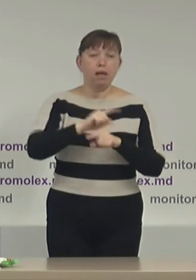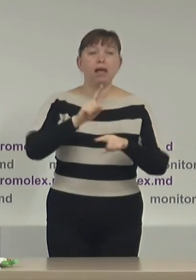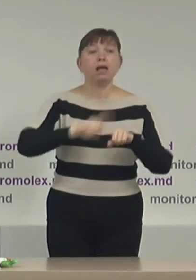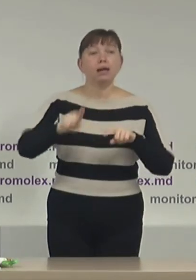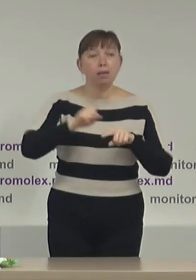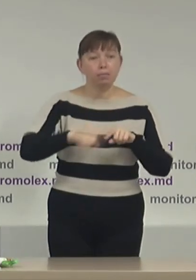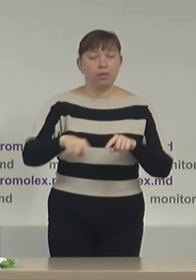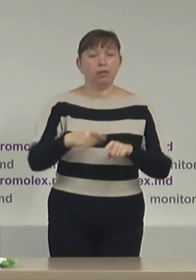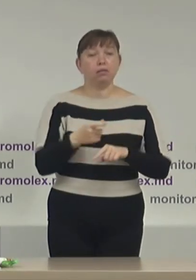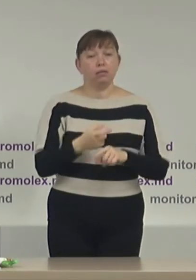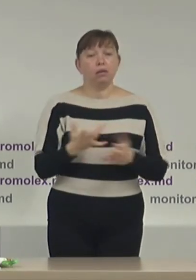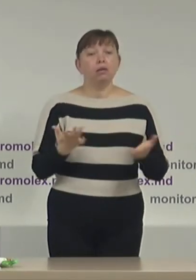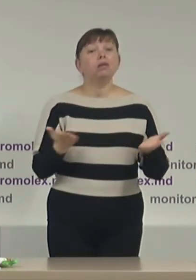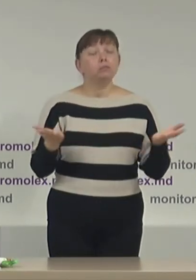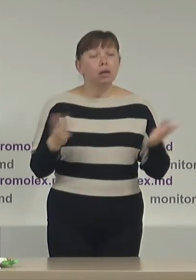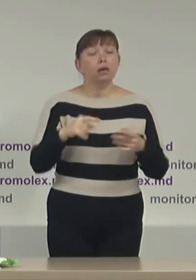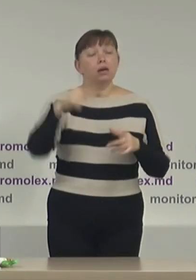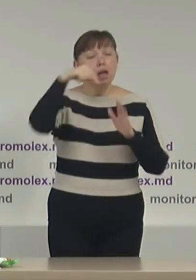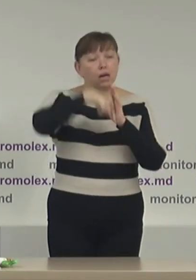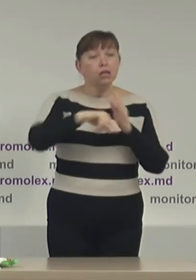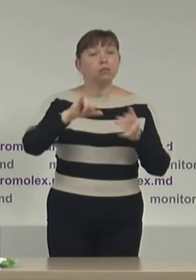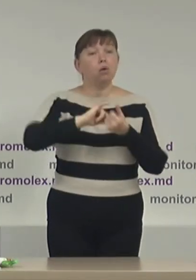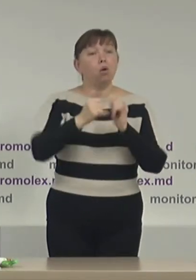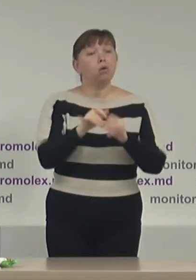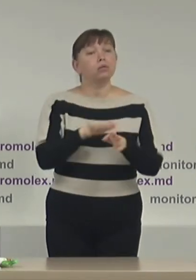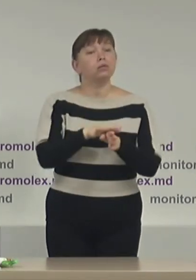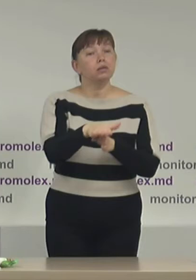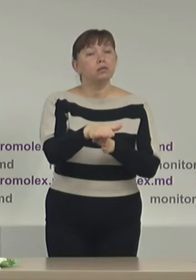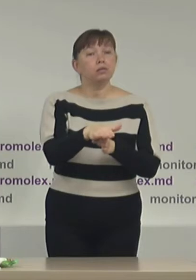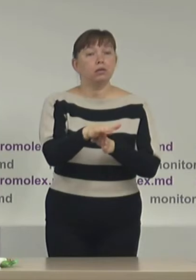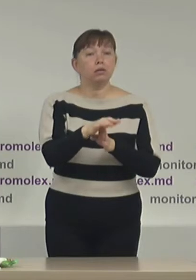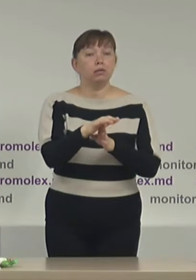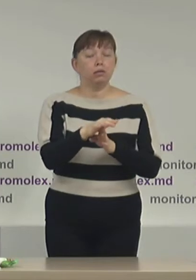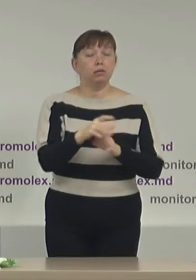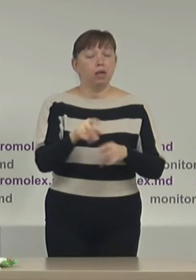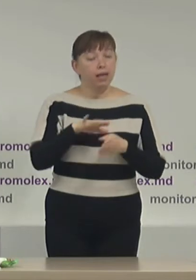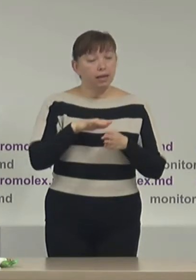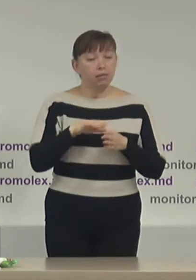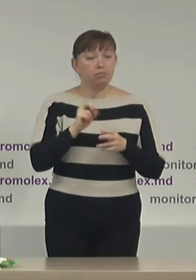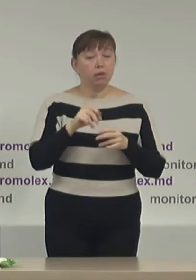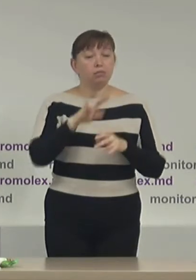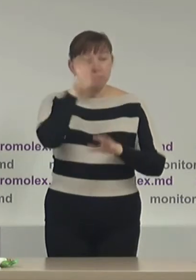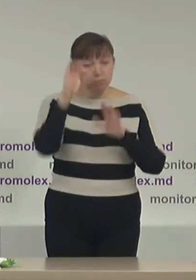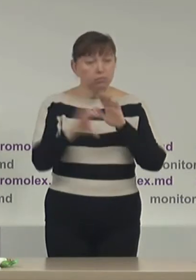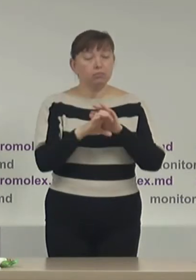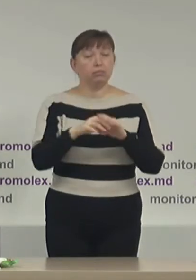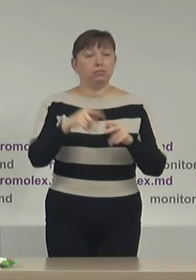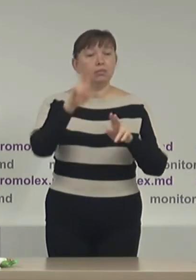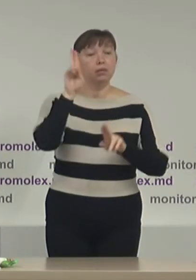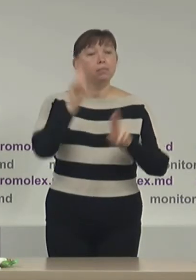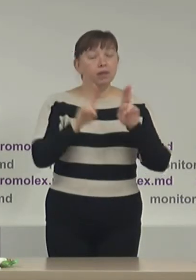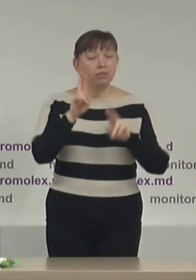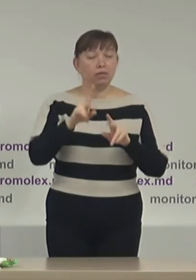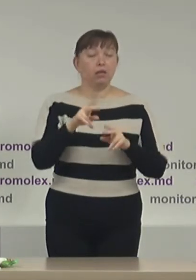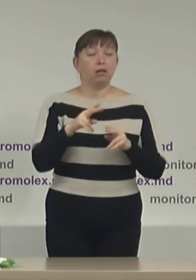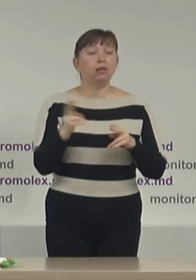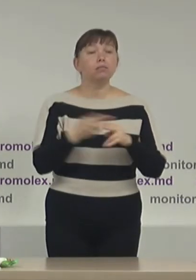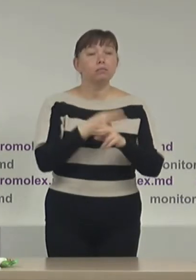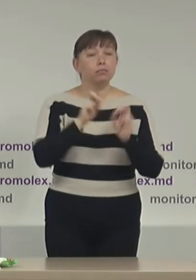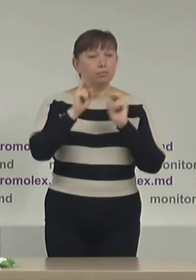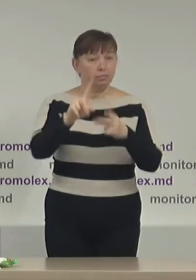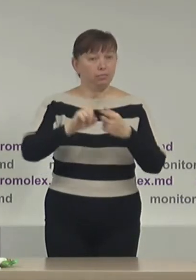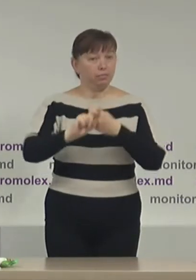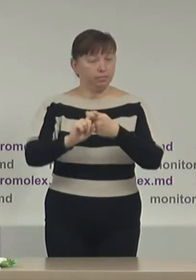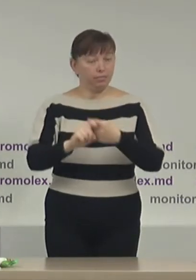voters to be served as quickly as possible, but provided that the